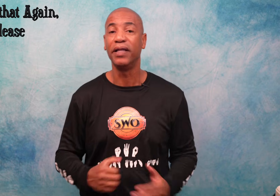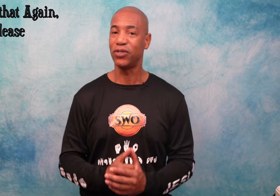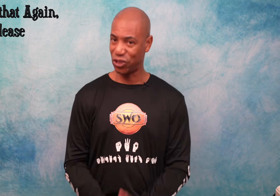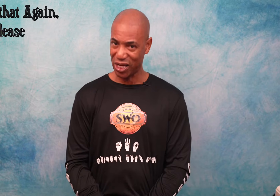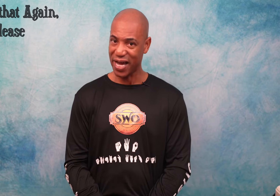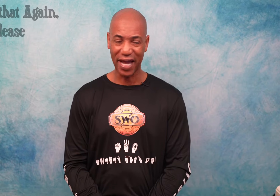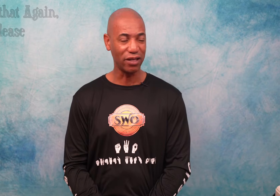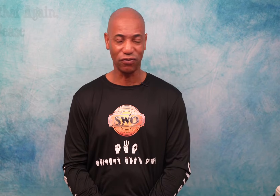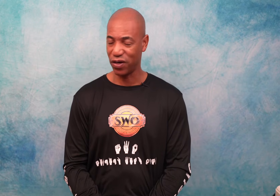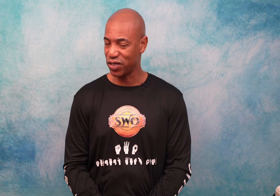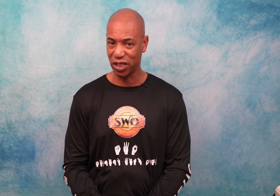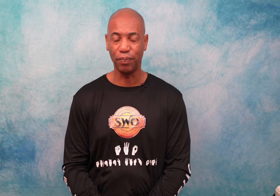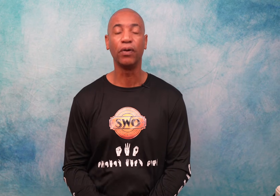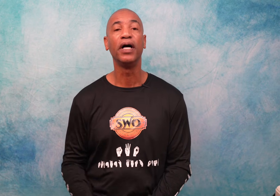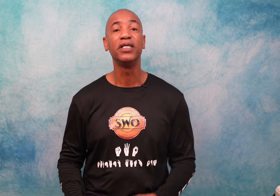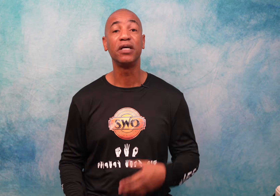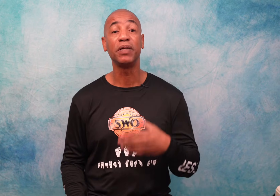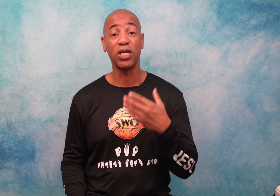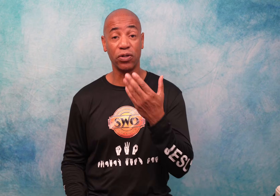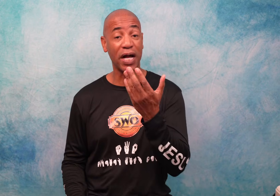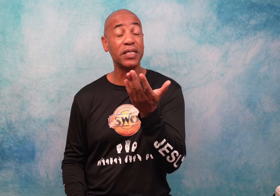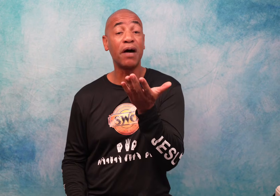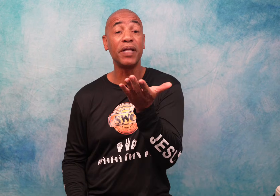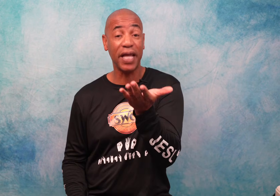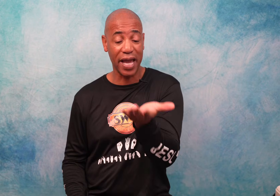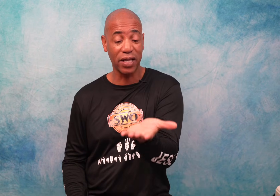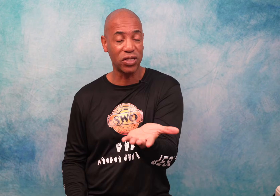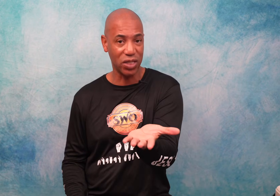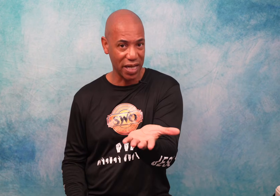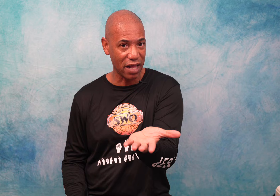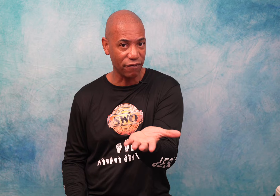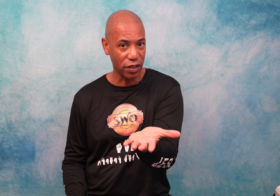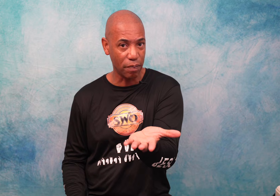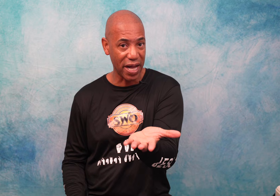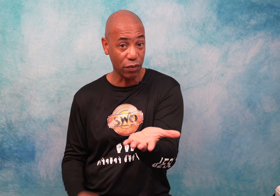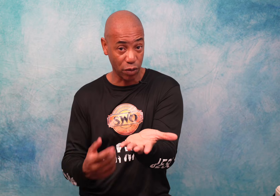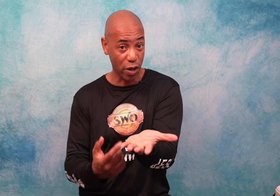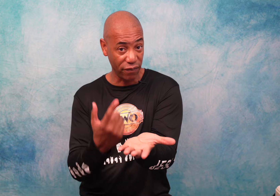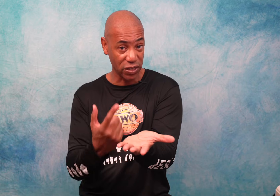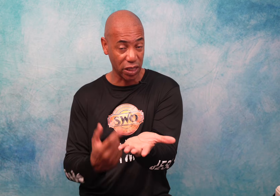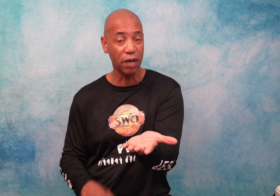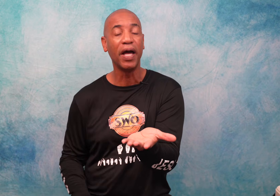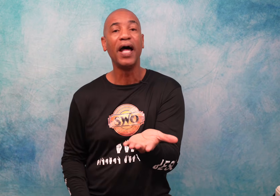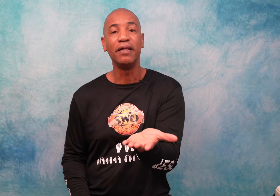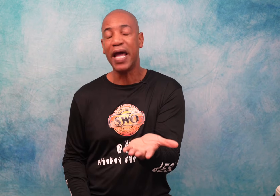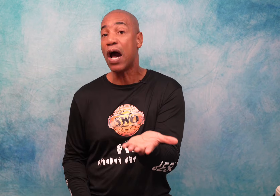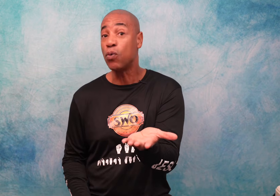to sign that is very simple. Simply take your non-dominant hand, extend it out in front of the body with the palm facing up. Now with